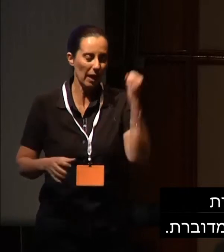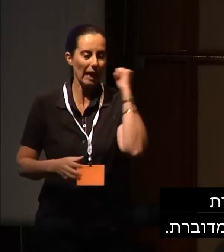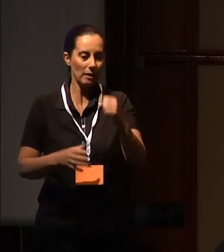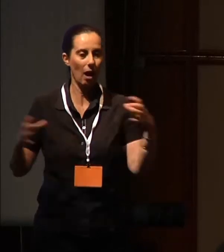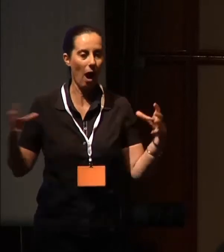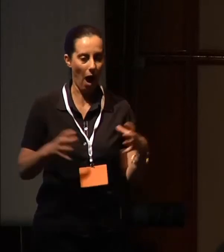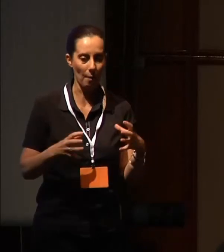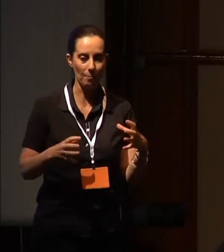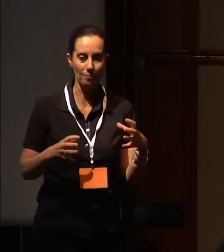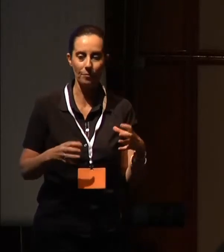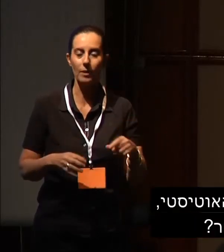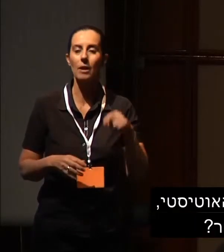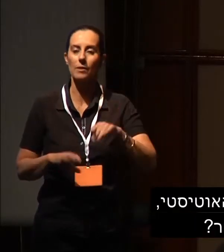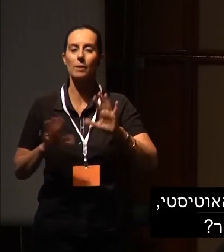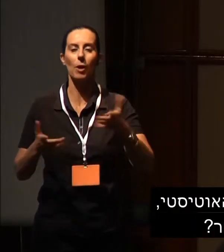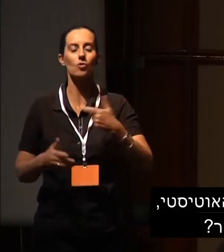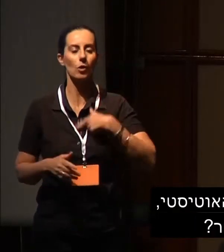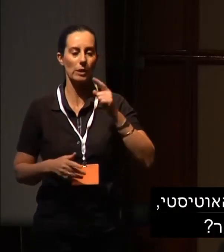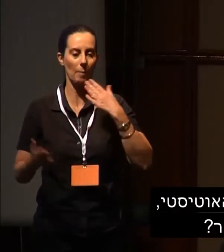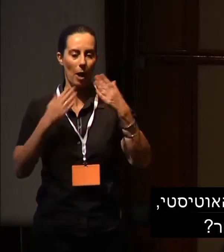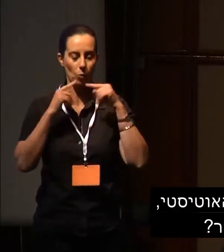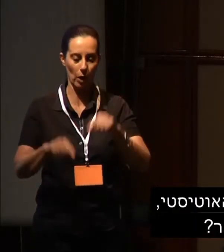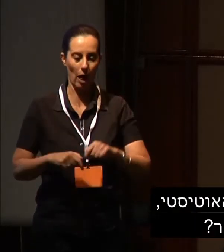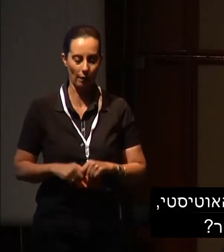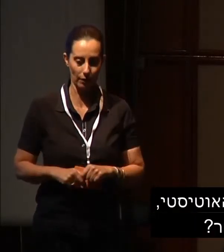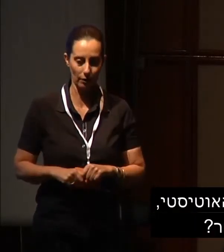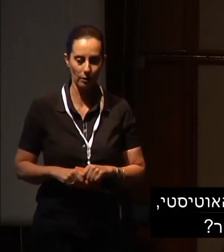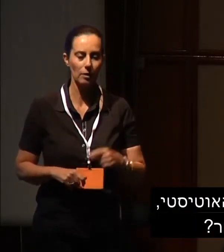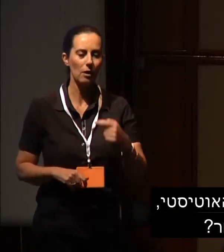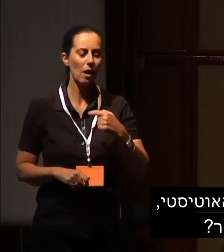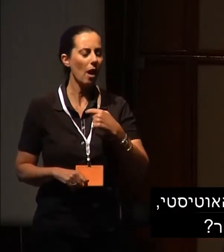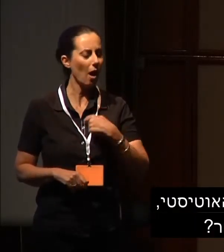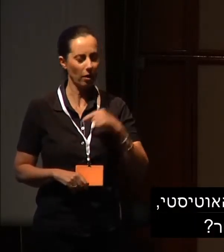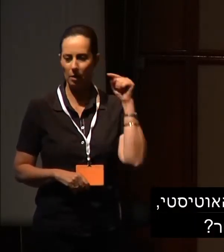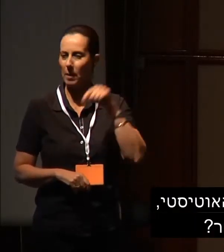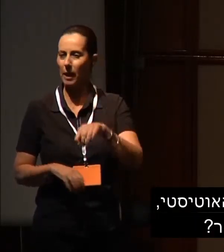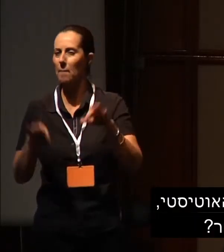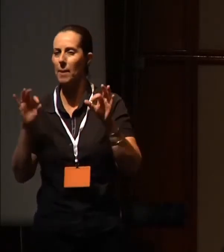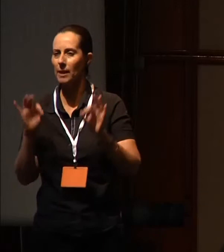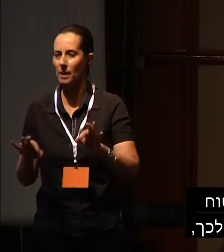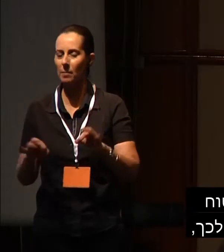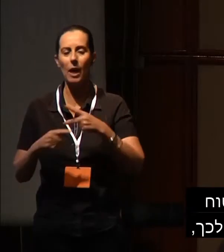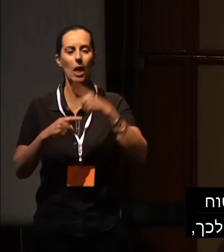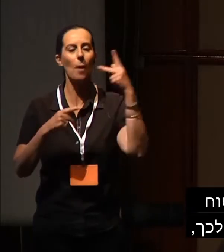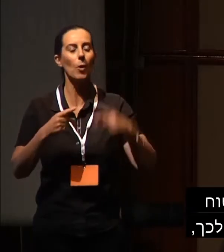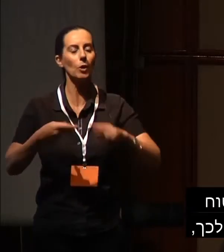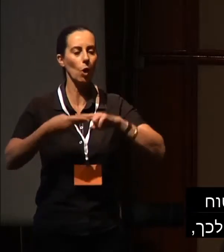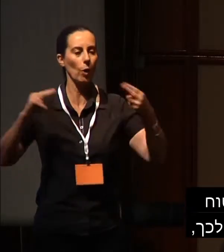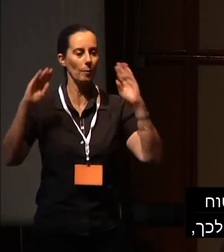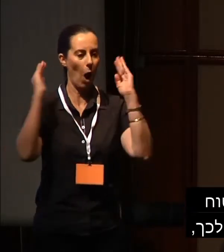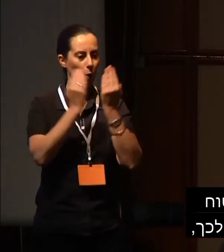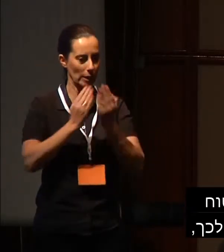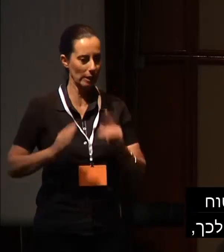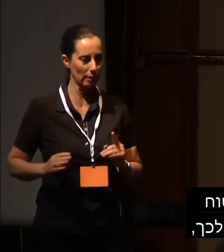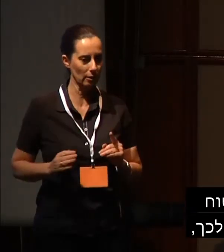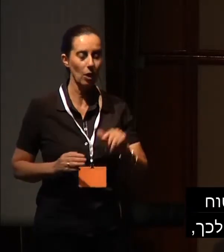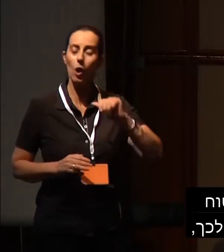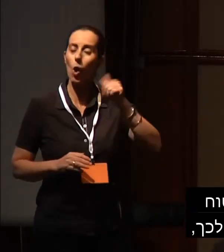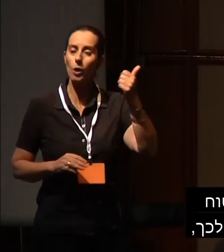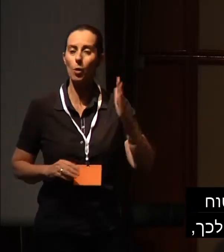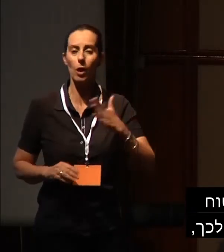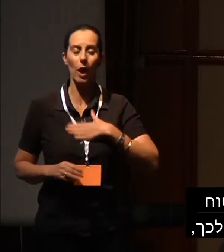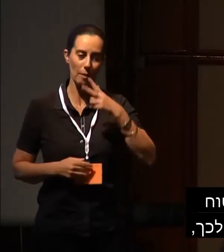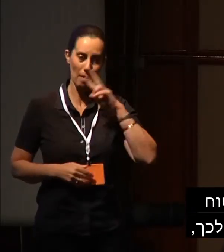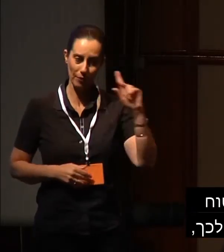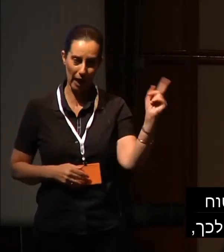question. Now, coming to the Autism Genome Project, how does this tie in? So first of all, I'm sure that most of you